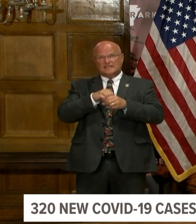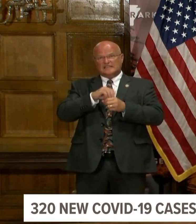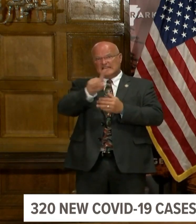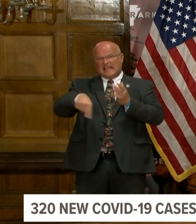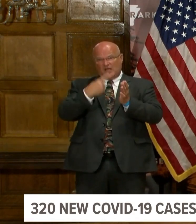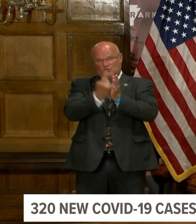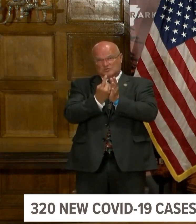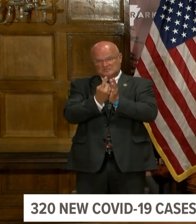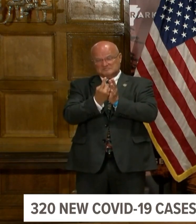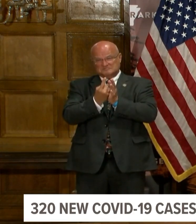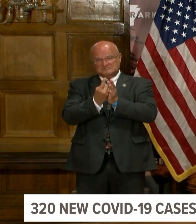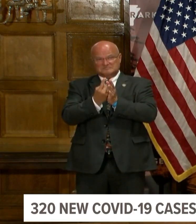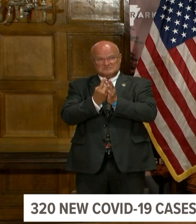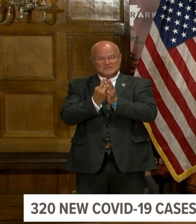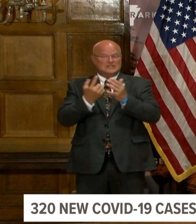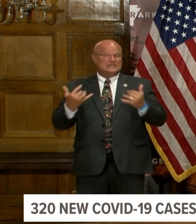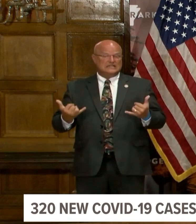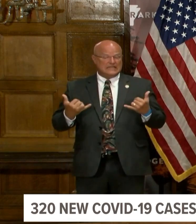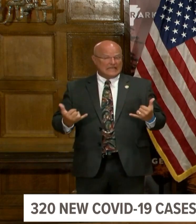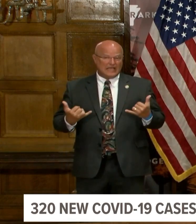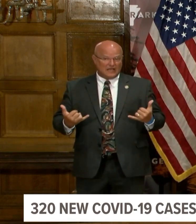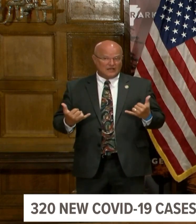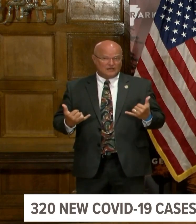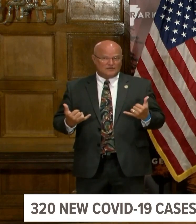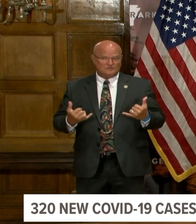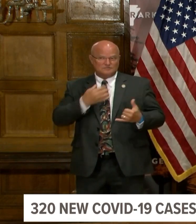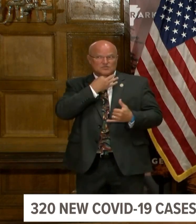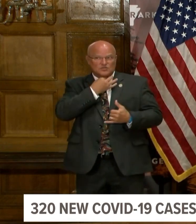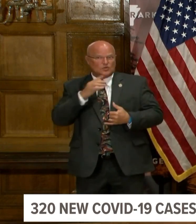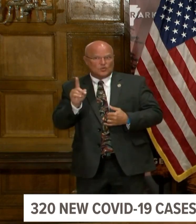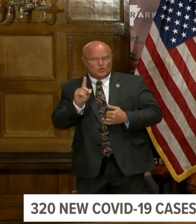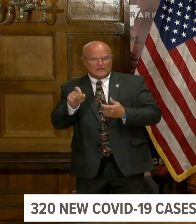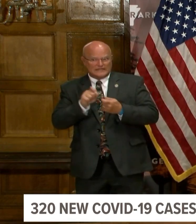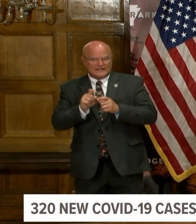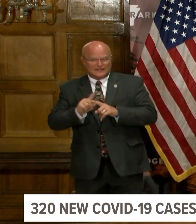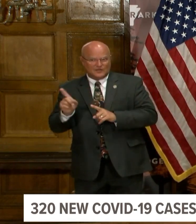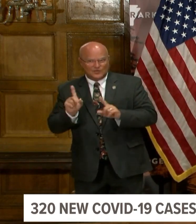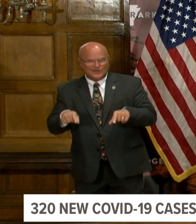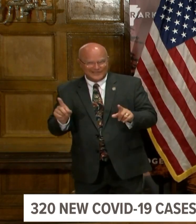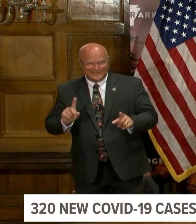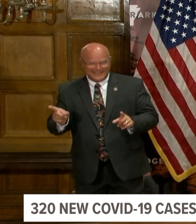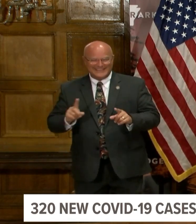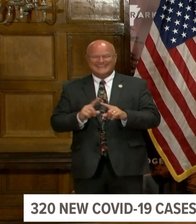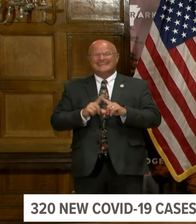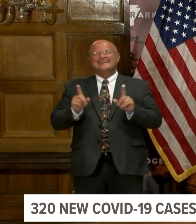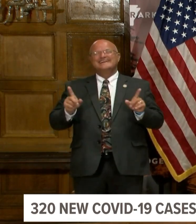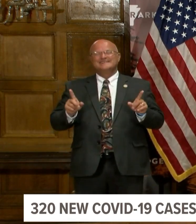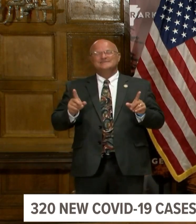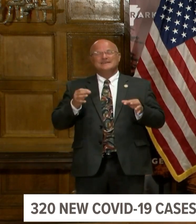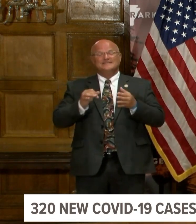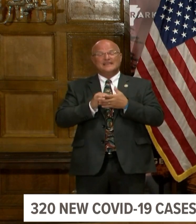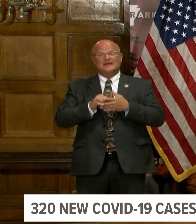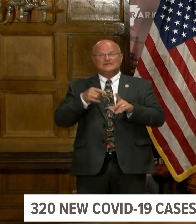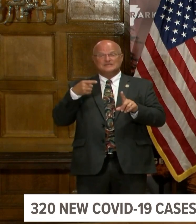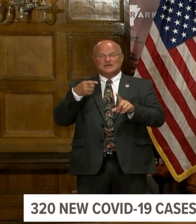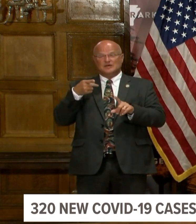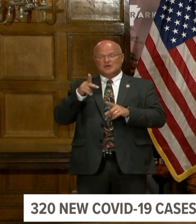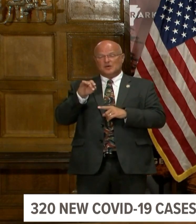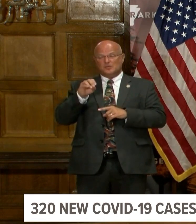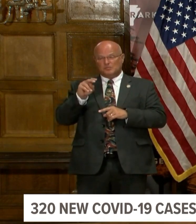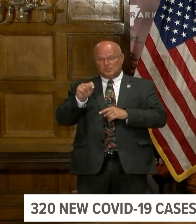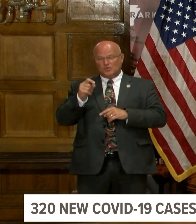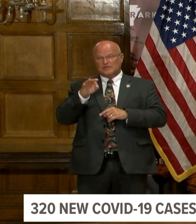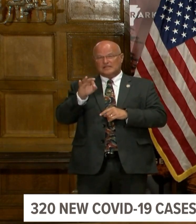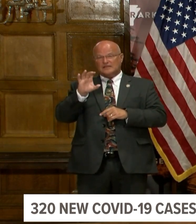an hour. Now, I'm curious as to where exactly they went and whether that was a point of care test